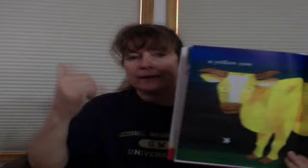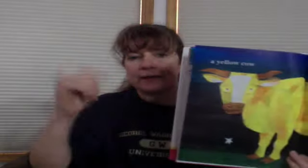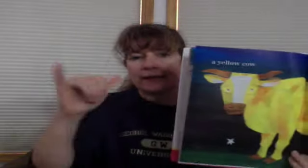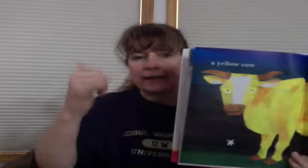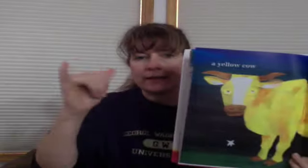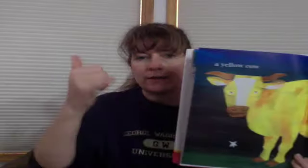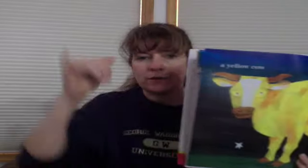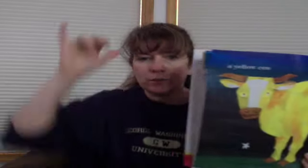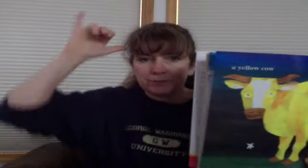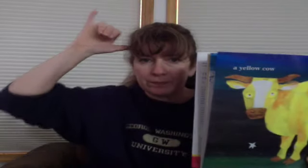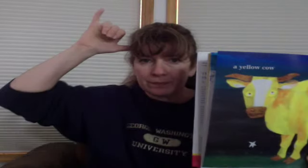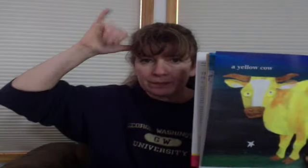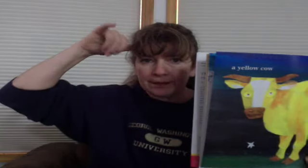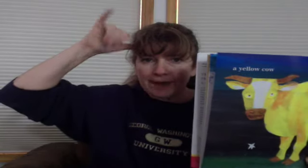A yellow cow.